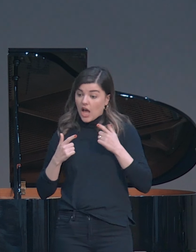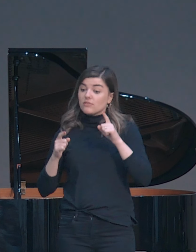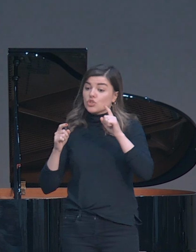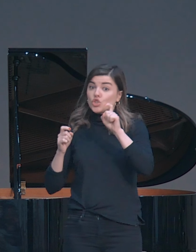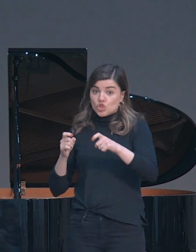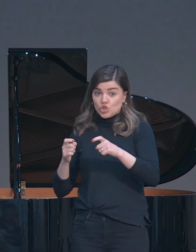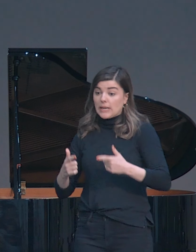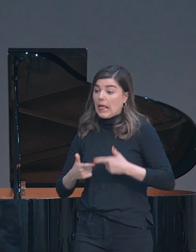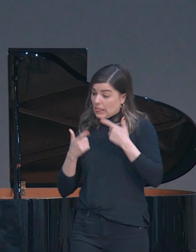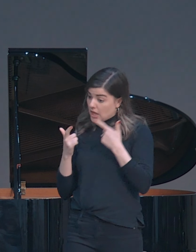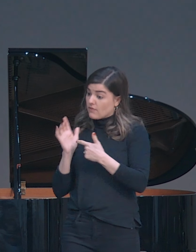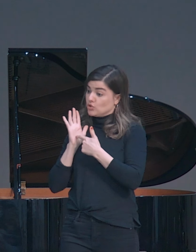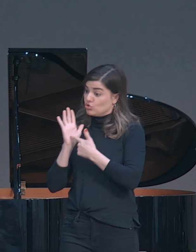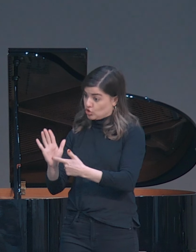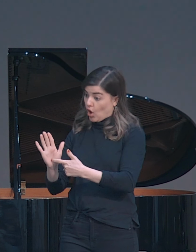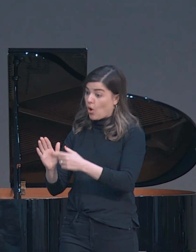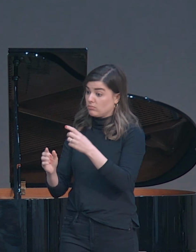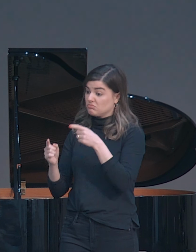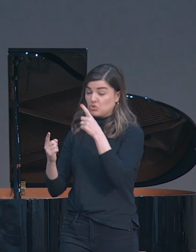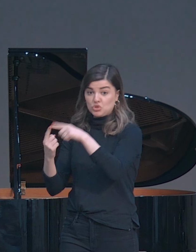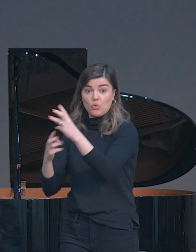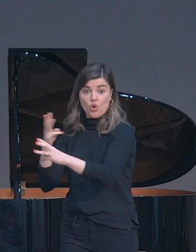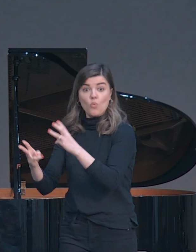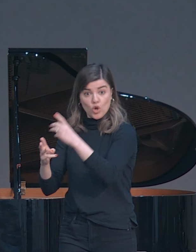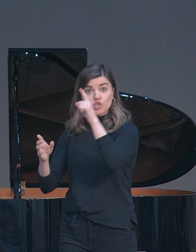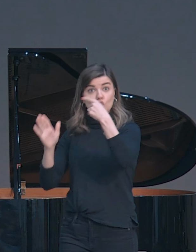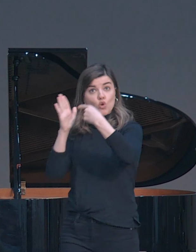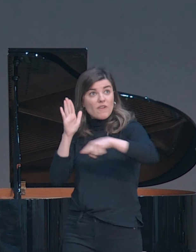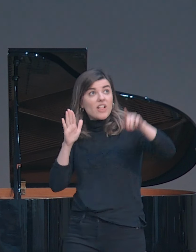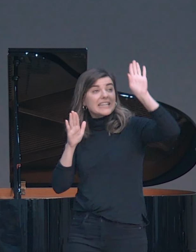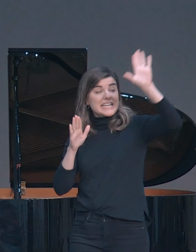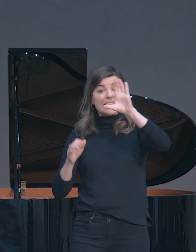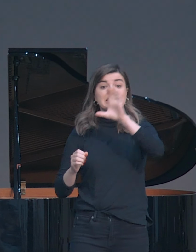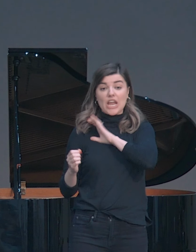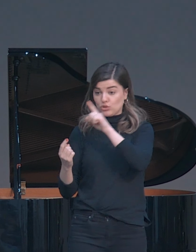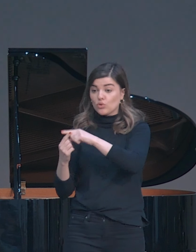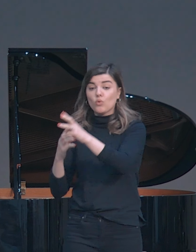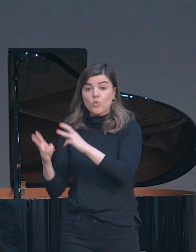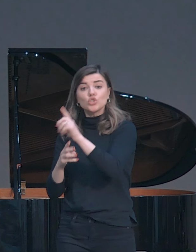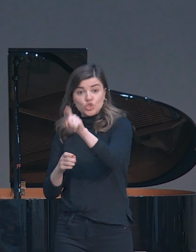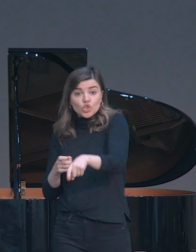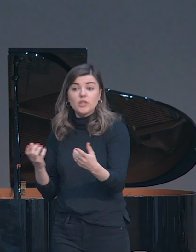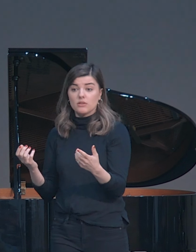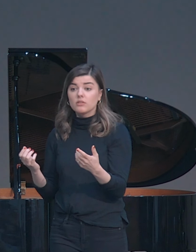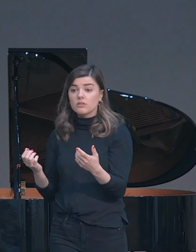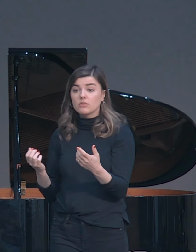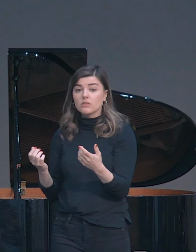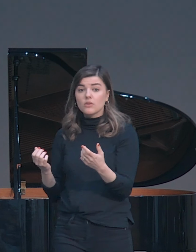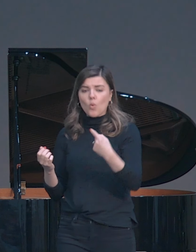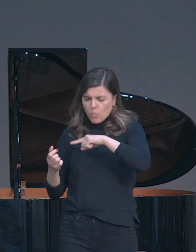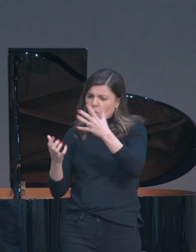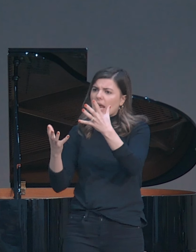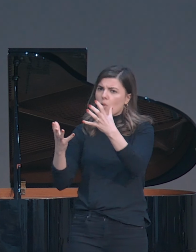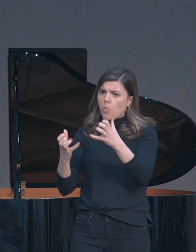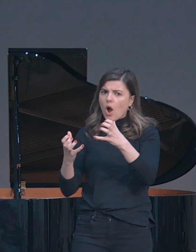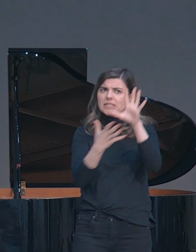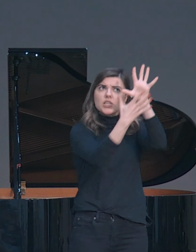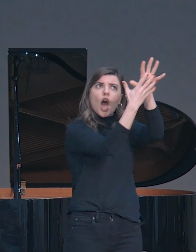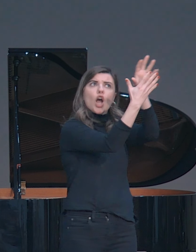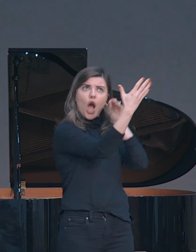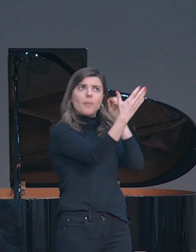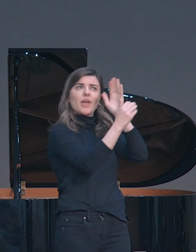the watching world. Our lives should reflect the character of God to the world around us. We want to be imitators